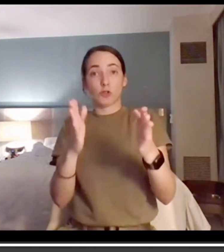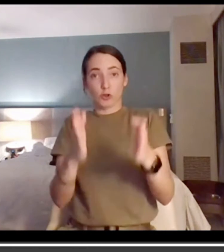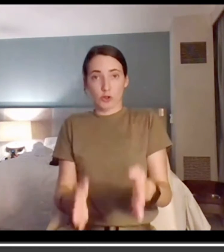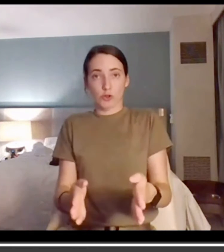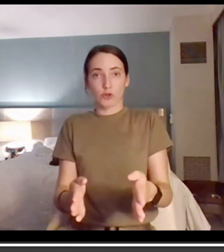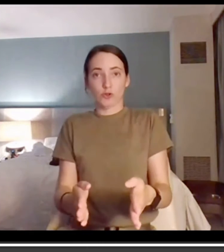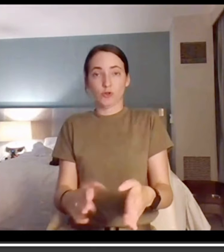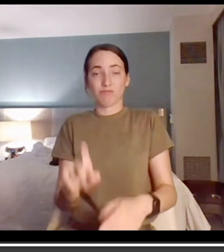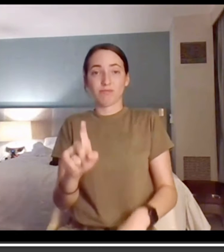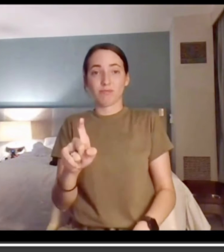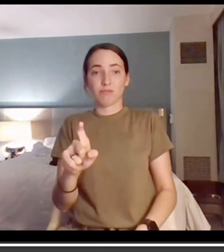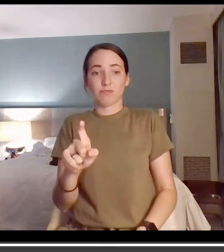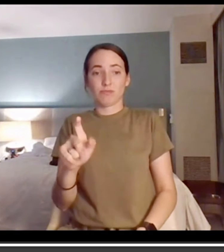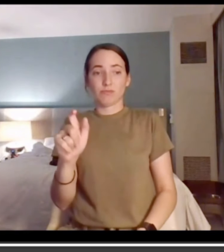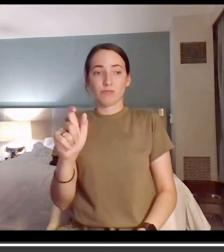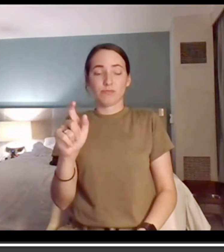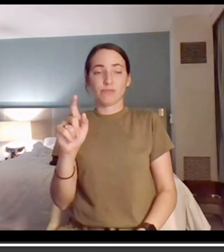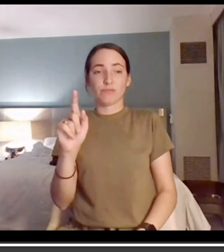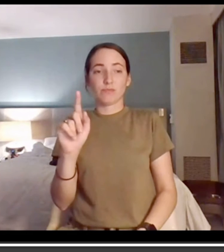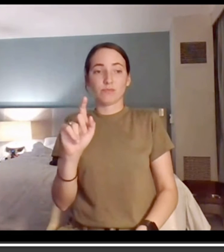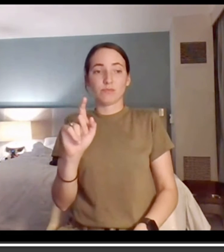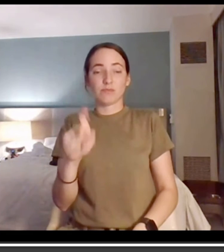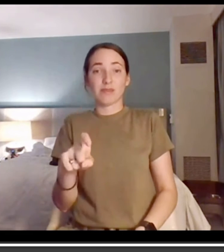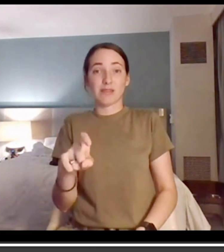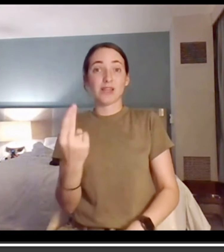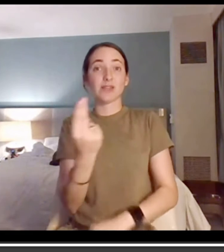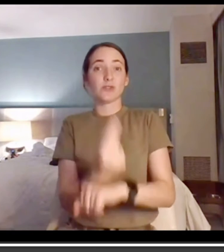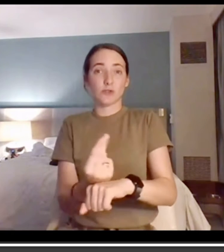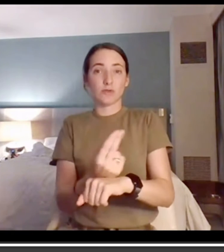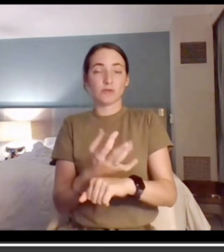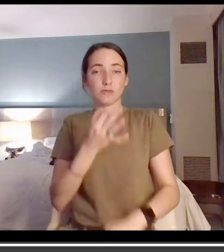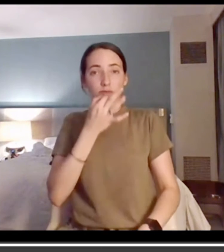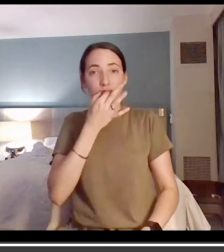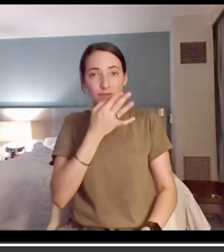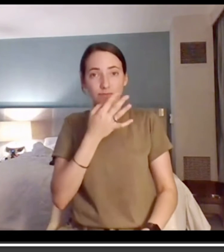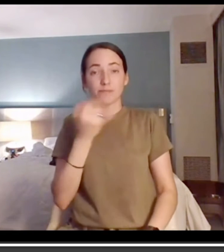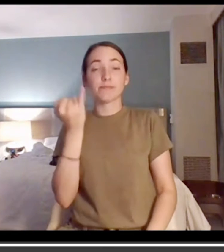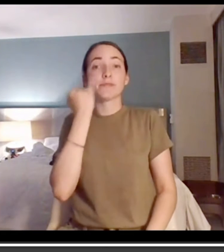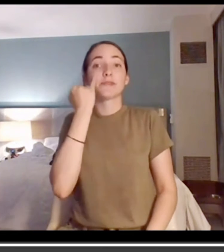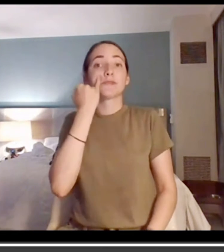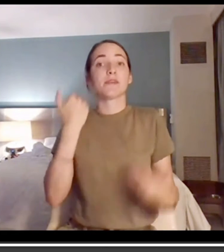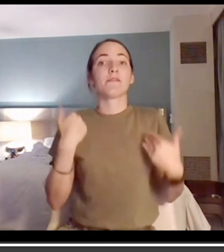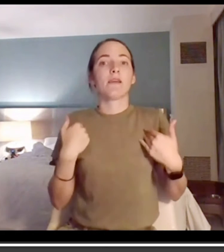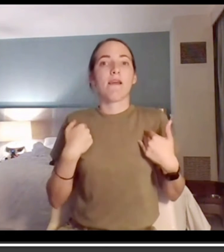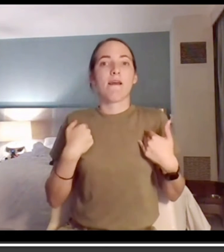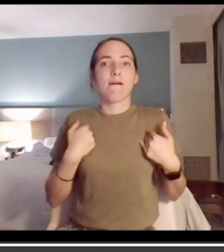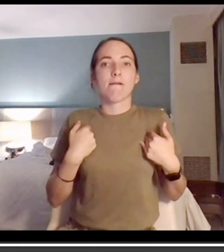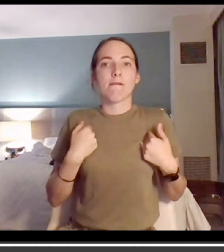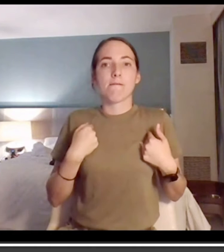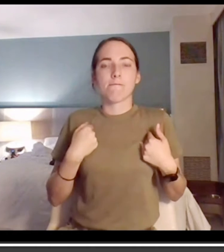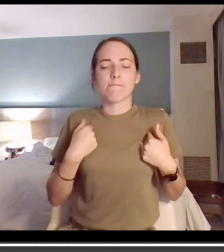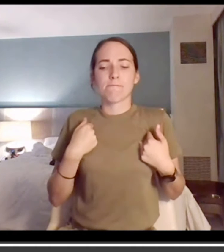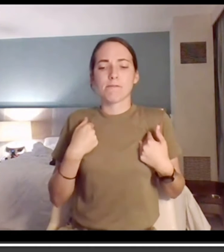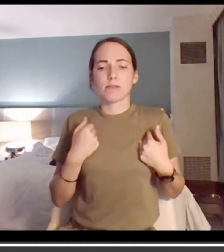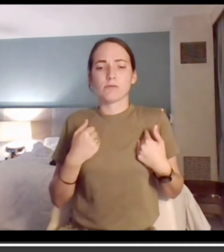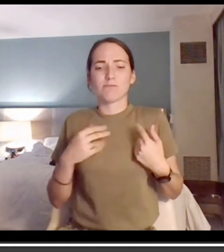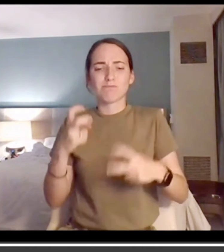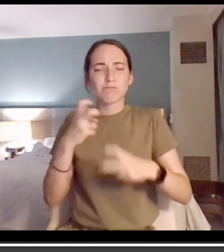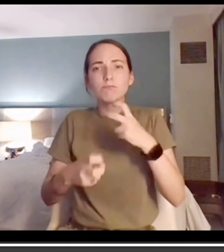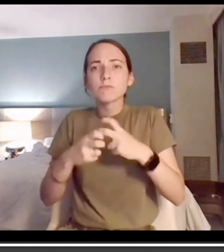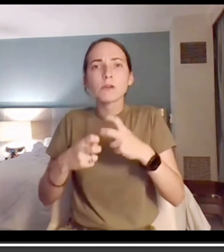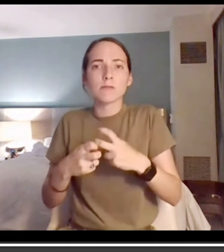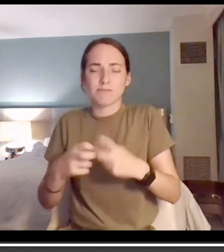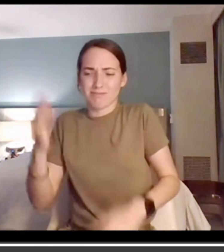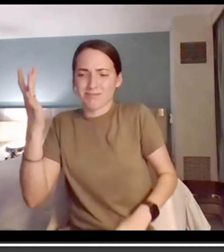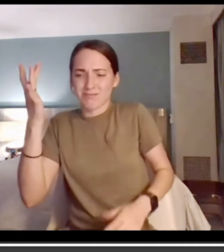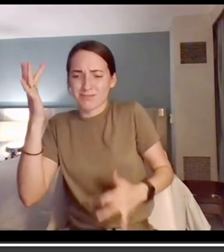with your medical condition. And if you're having bad side effects, for example, with medications, let your doctor know. Don't simply stop